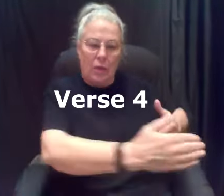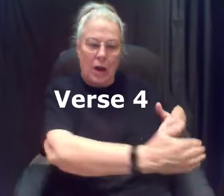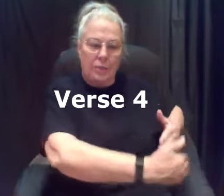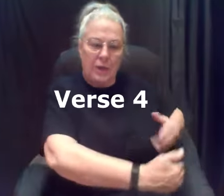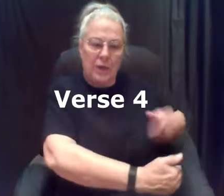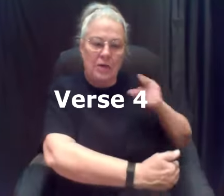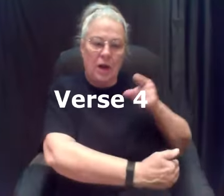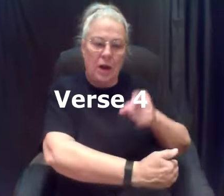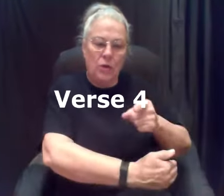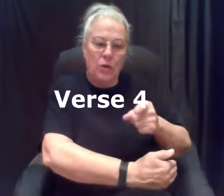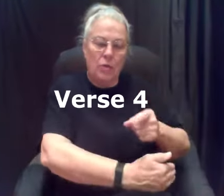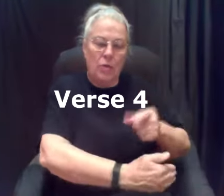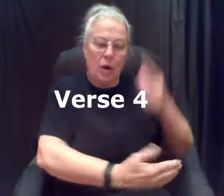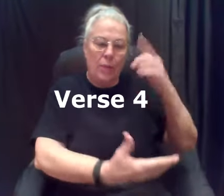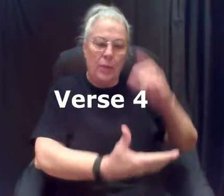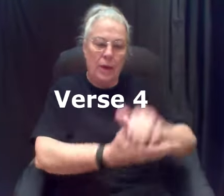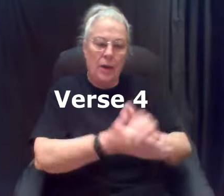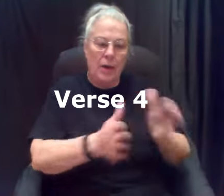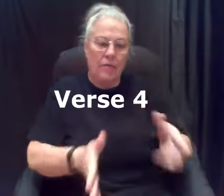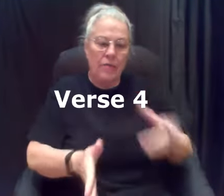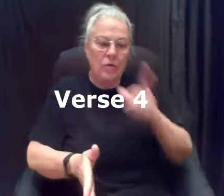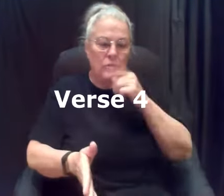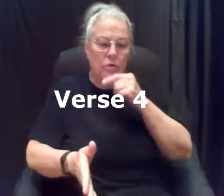Right beside you are believers who have